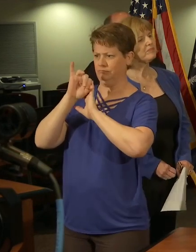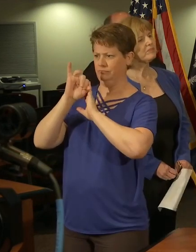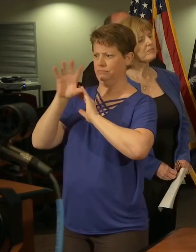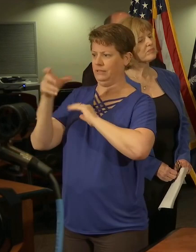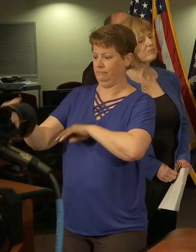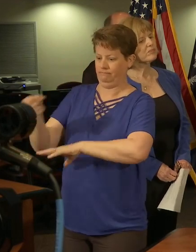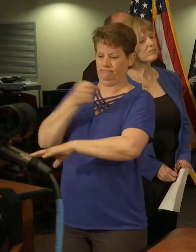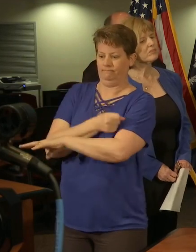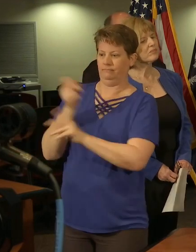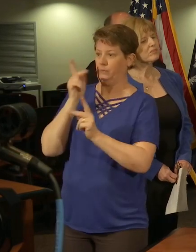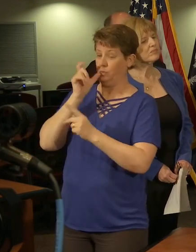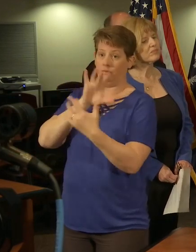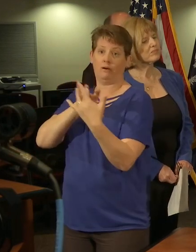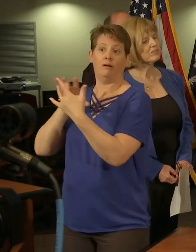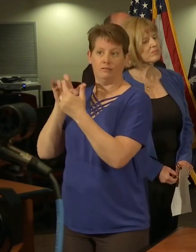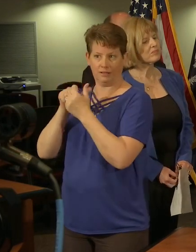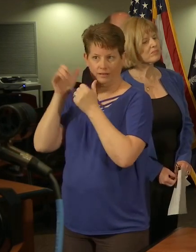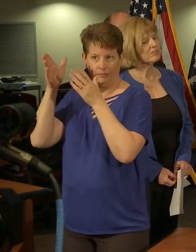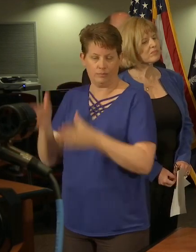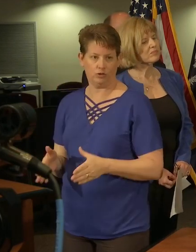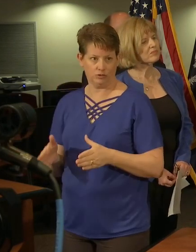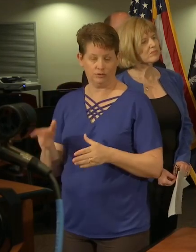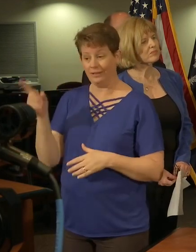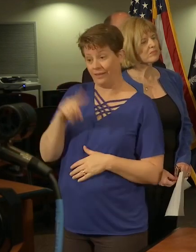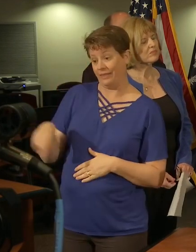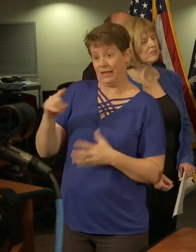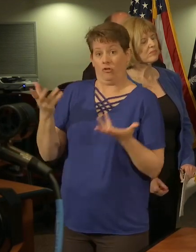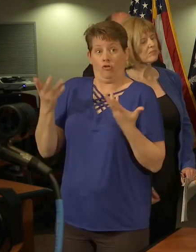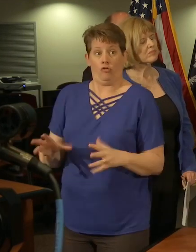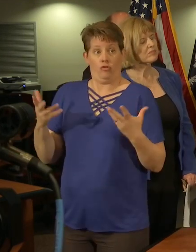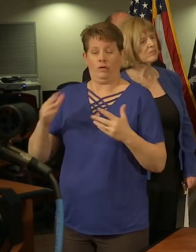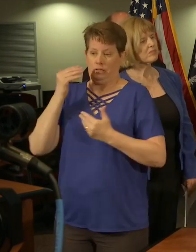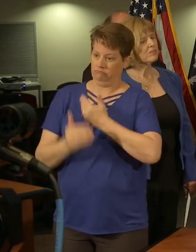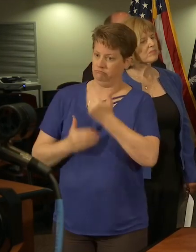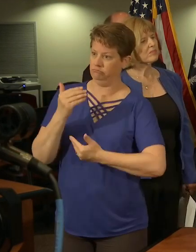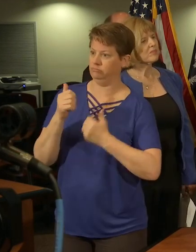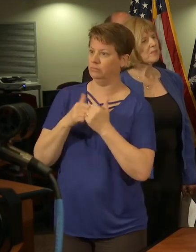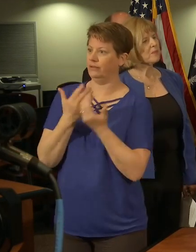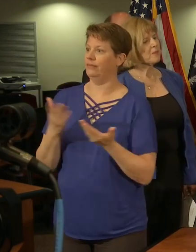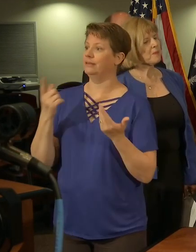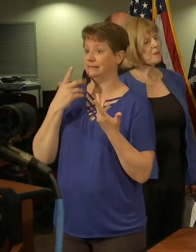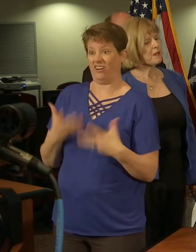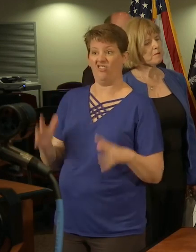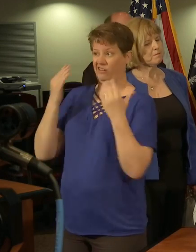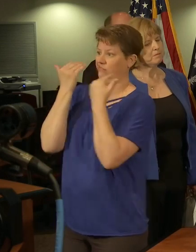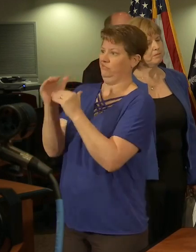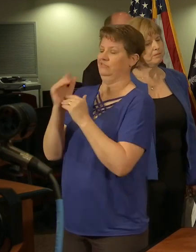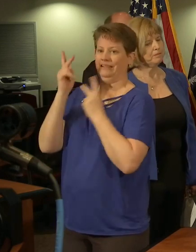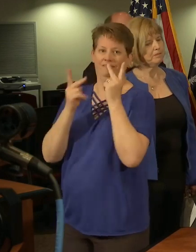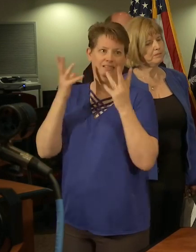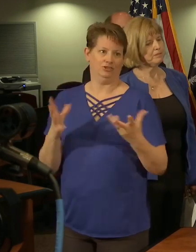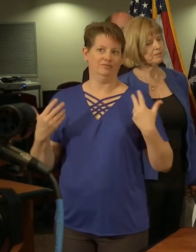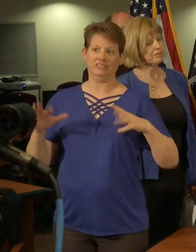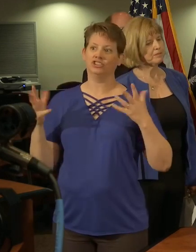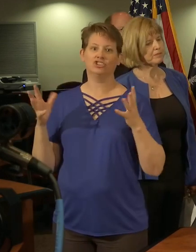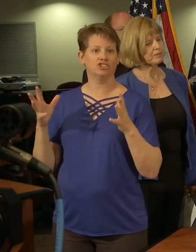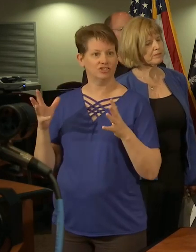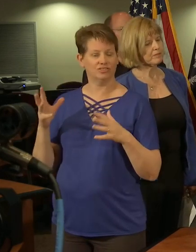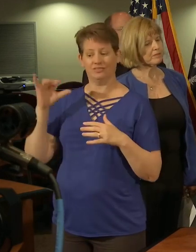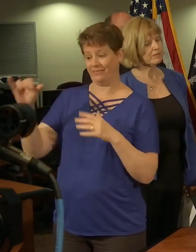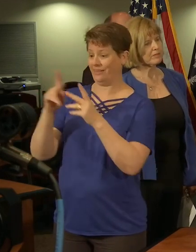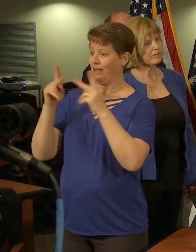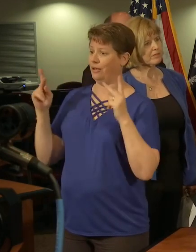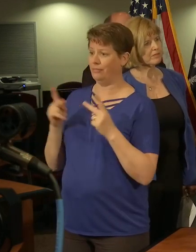isolate contacts. In addition, the center had already taken proactive measures like limiting visitors. The facility has